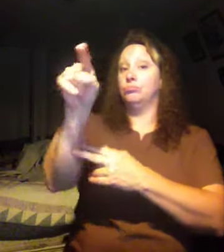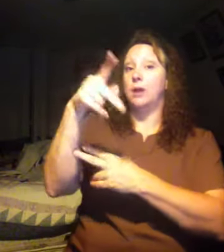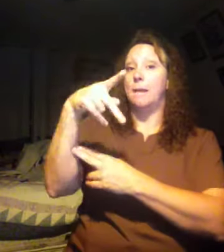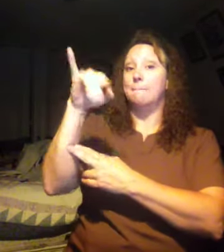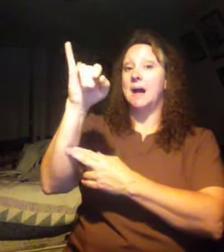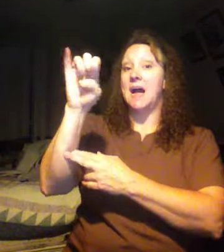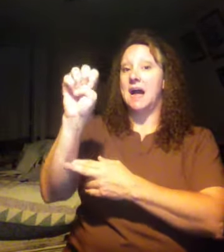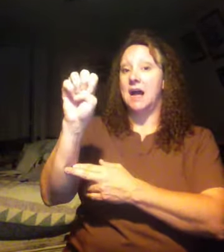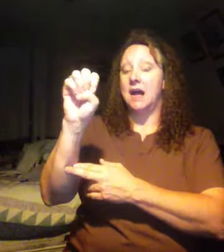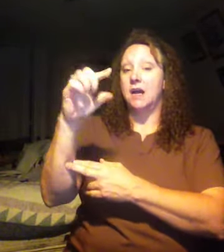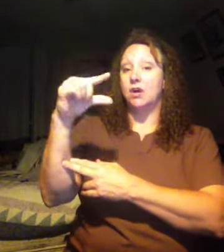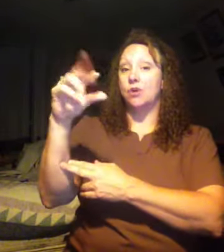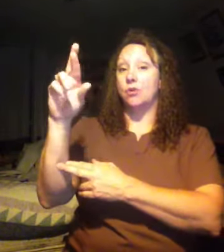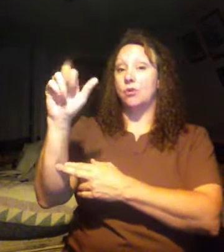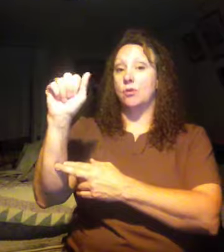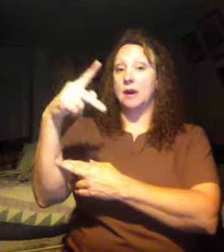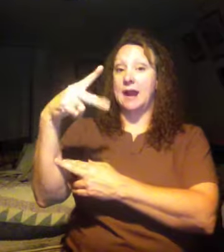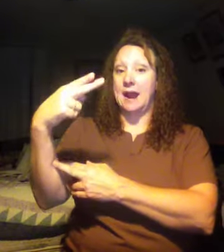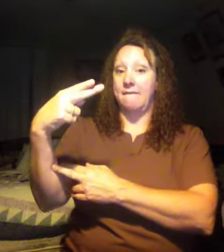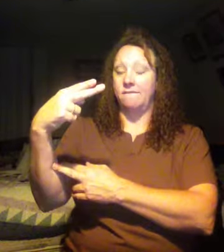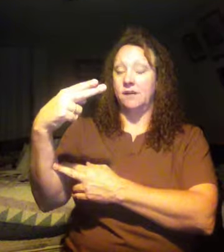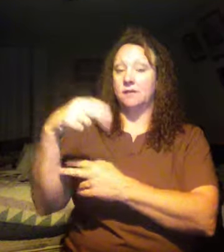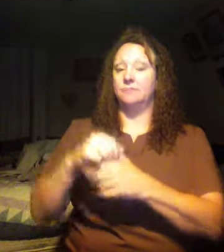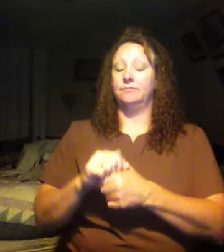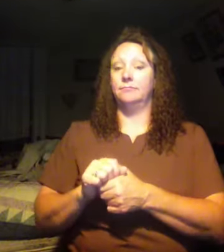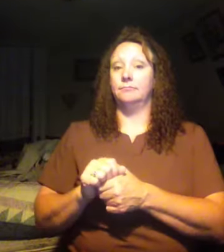This graph divided into, well,